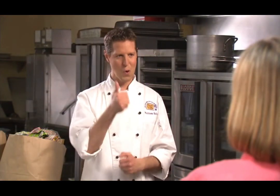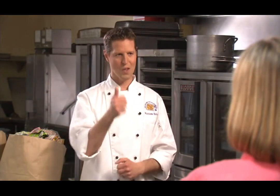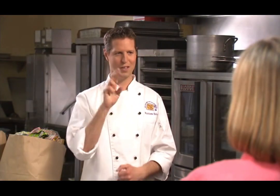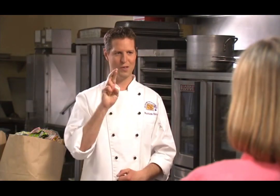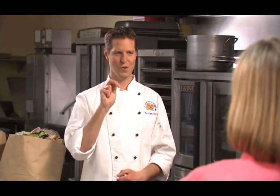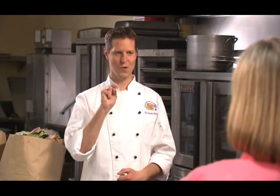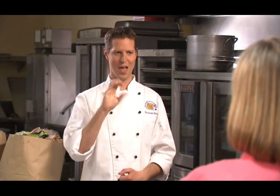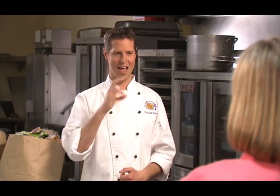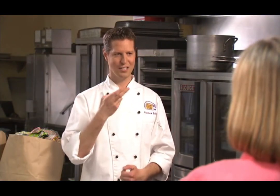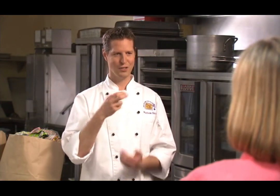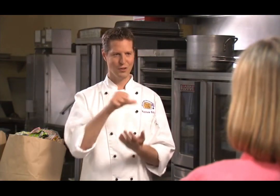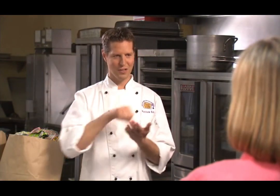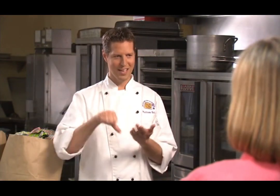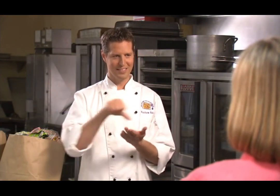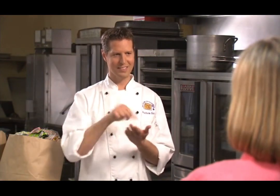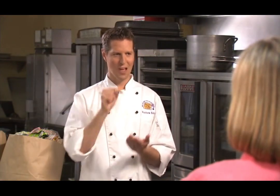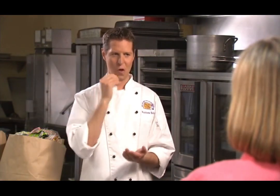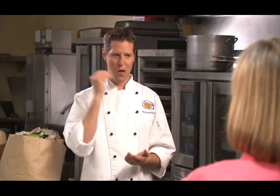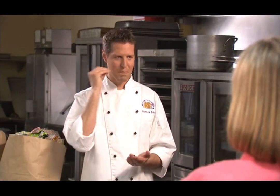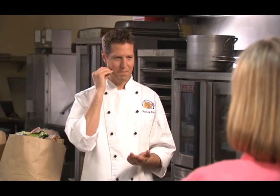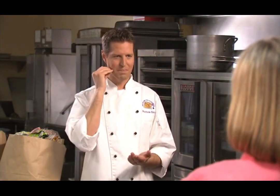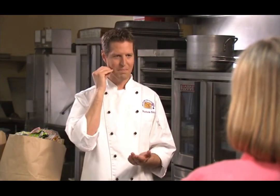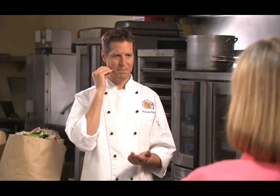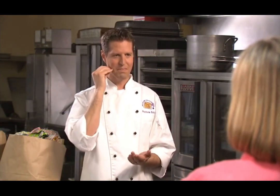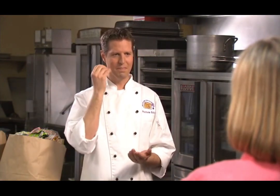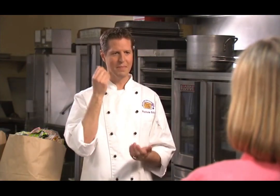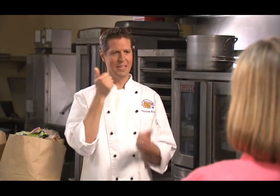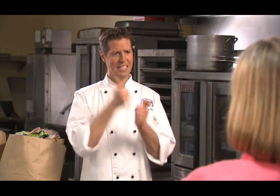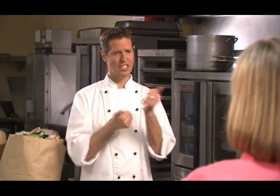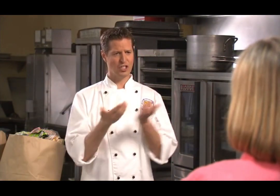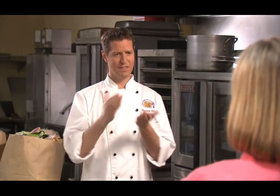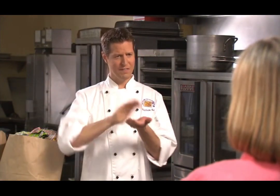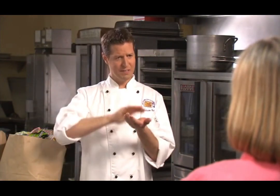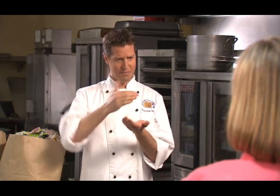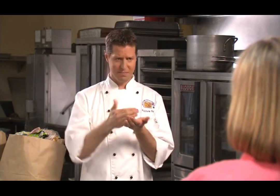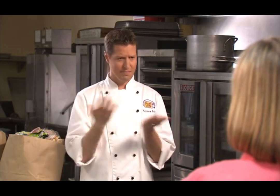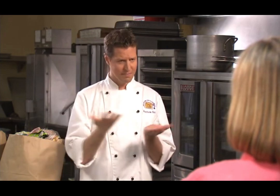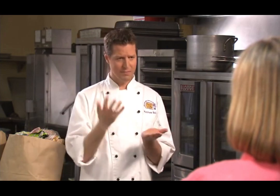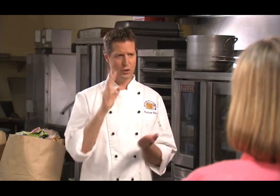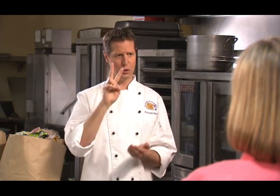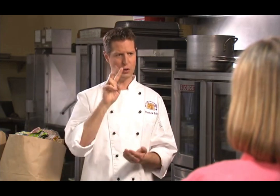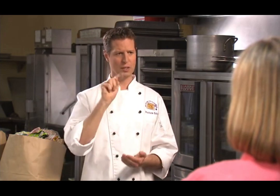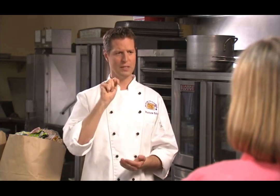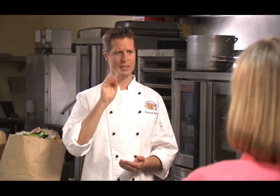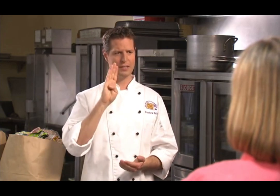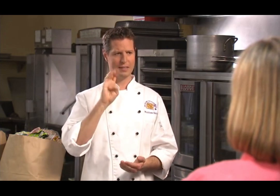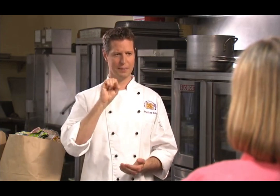You can make your own ranch dressing at home. Each 2 tablespoon serving is only 30